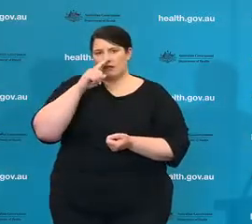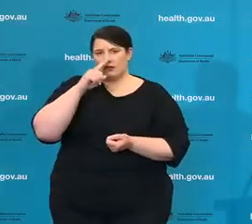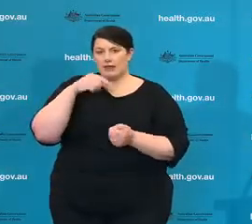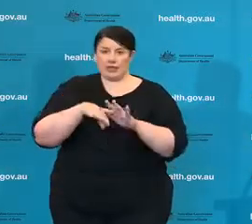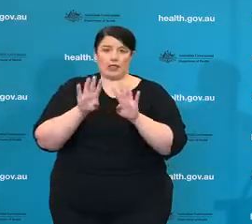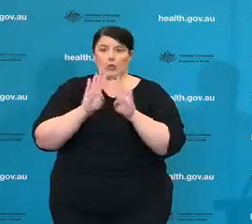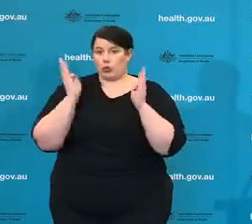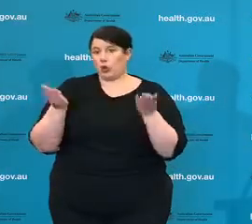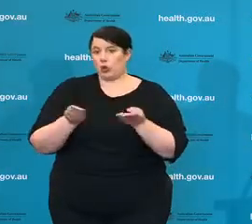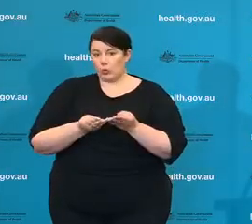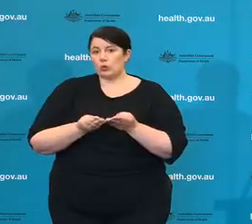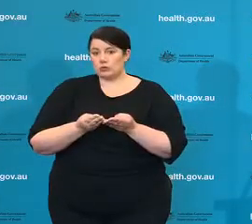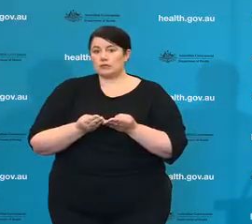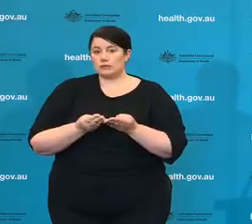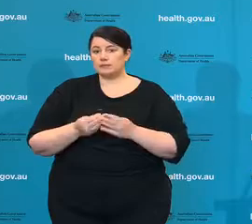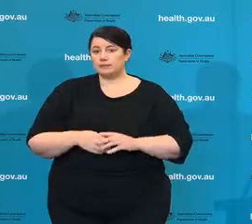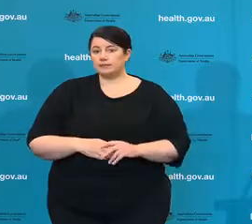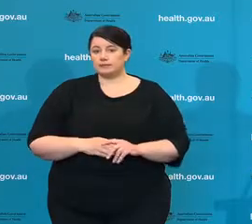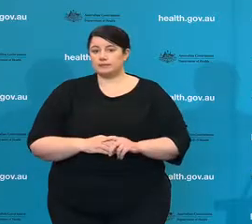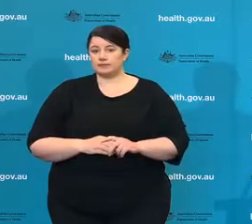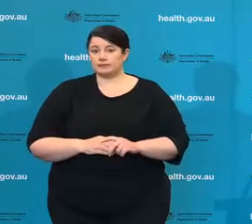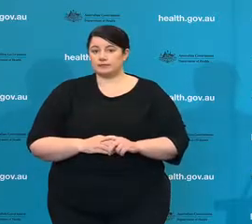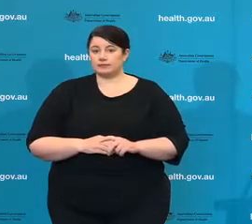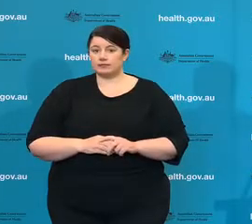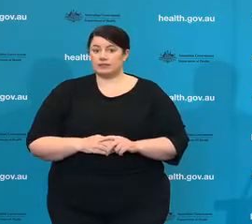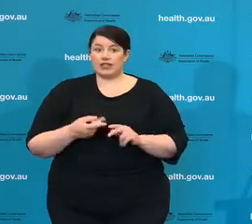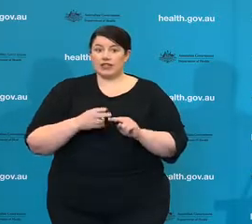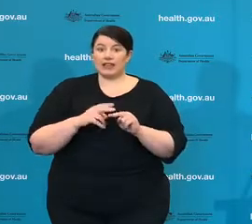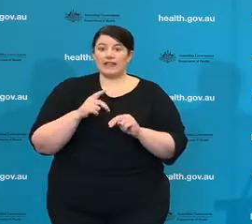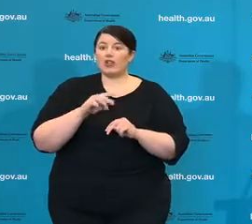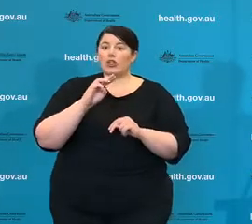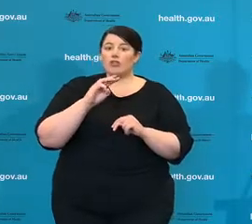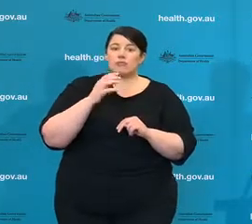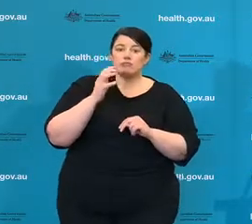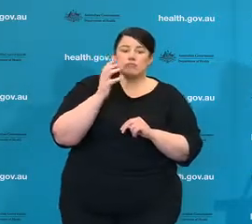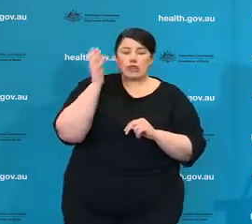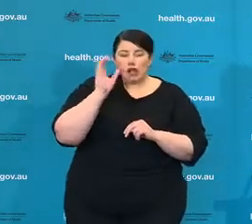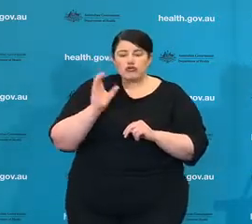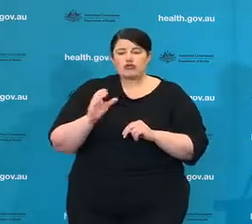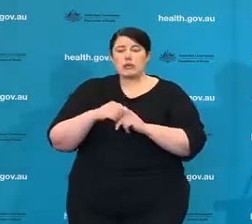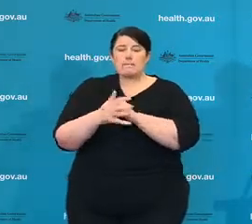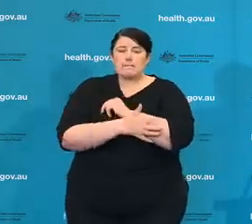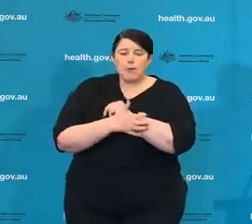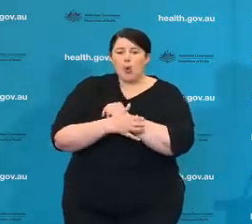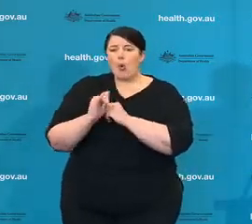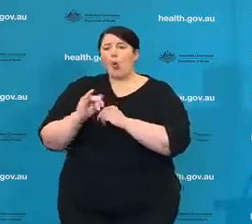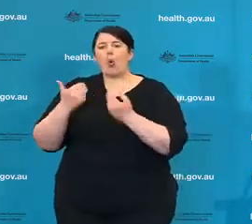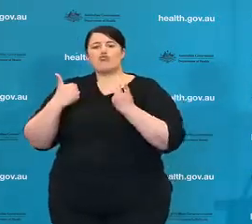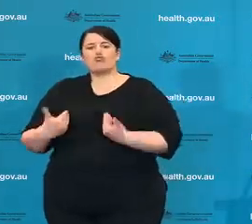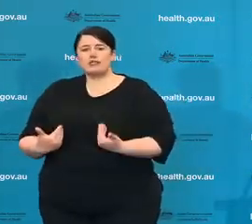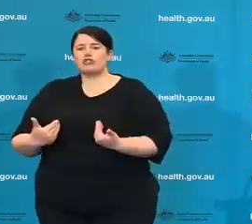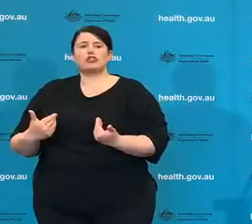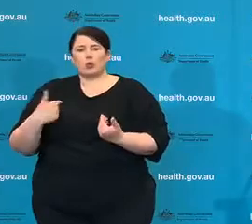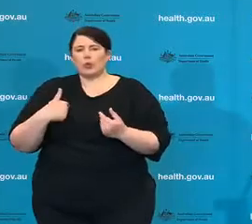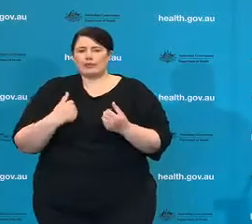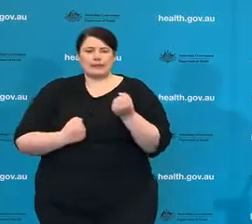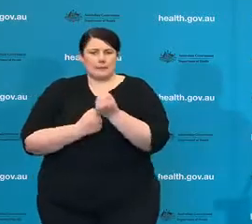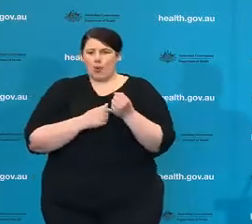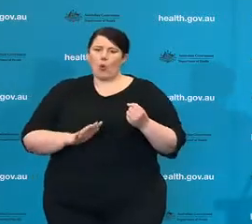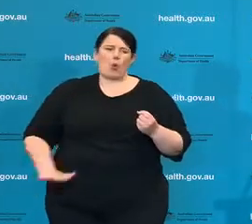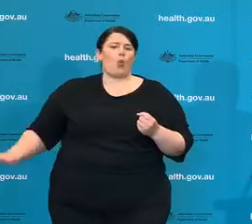in the world, every person in the world, in both developing and developed countries. And I think being part of that initiative, which I